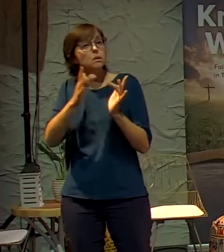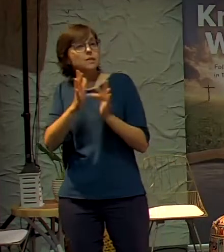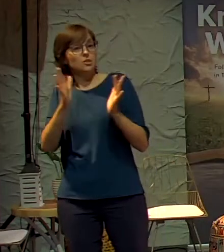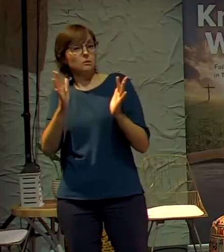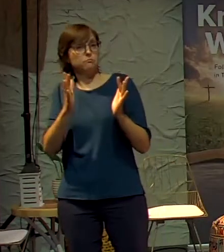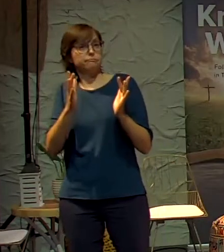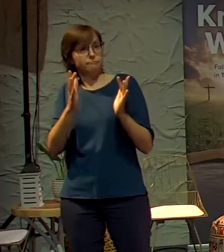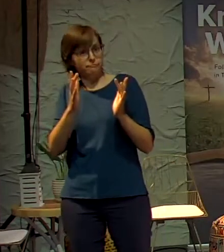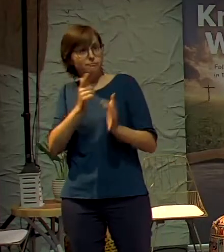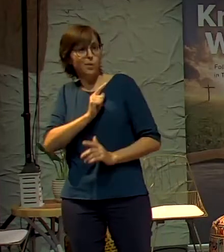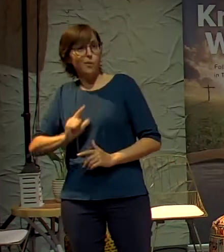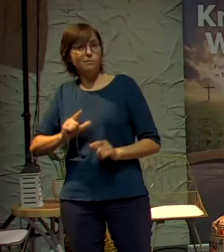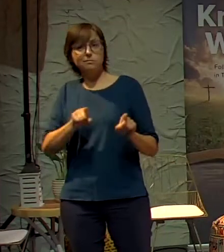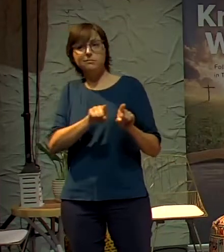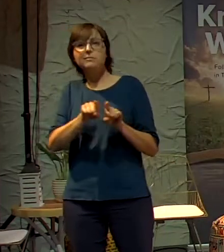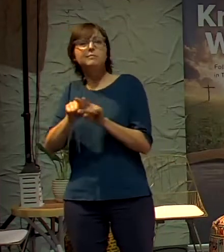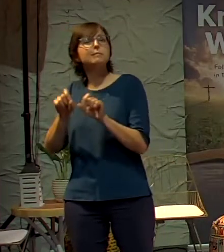and he can command